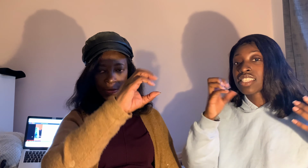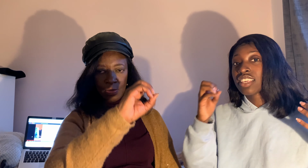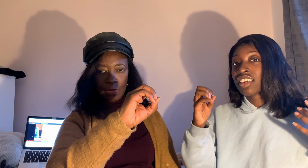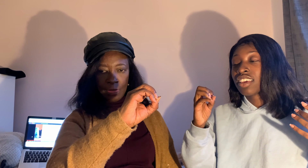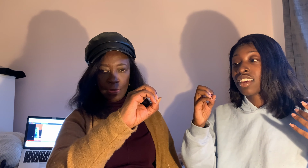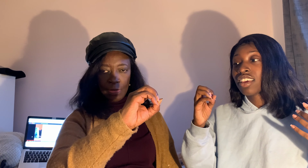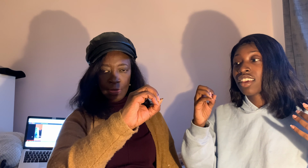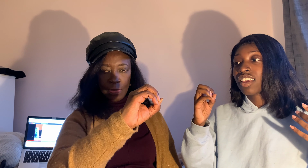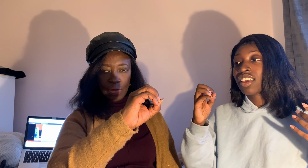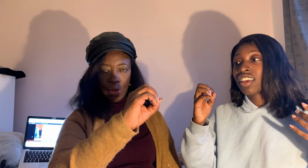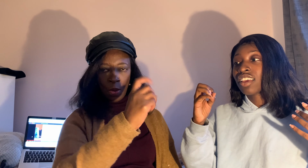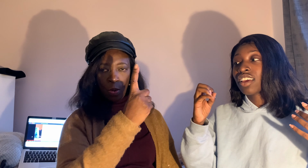90.